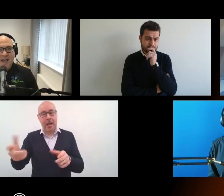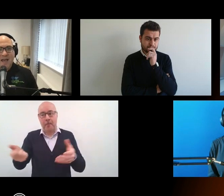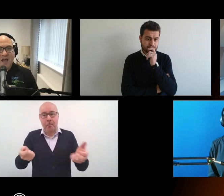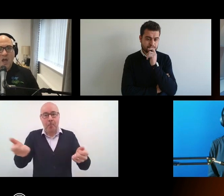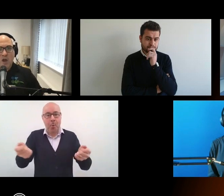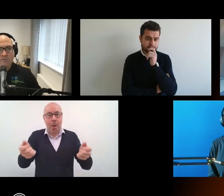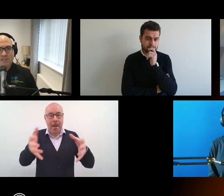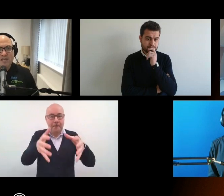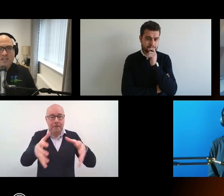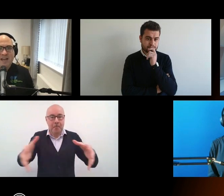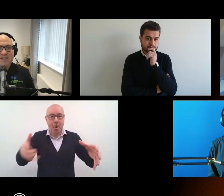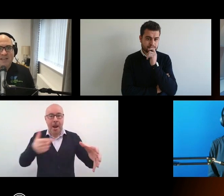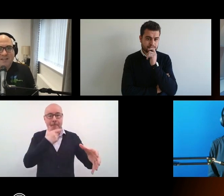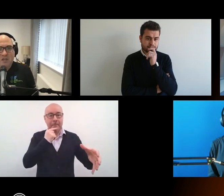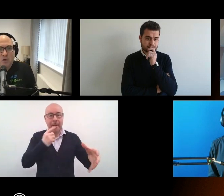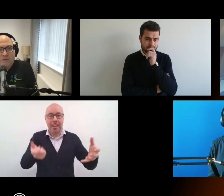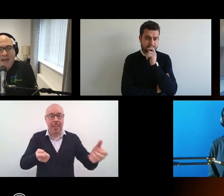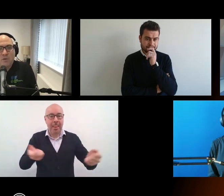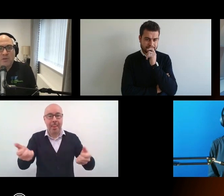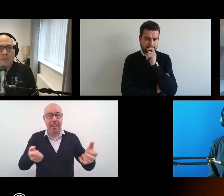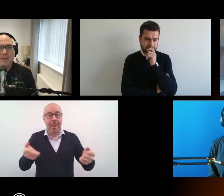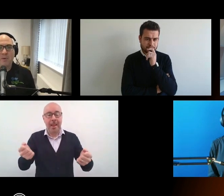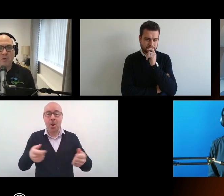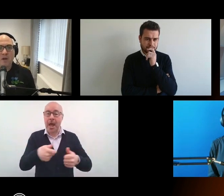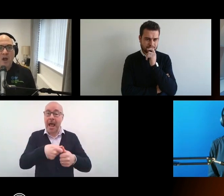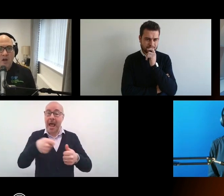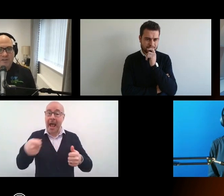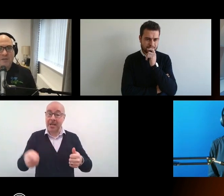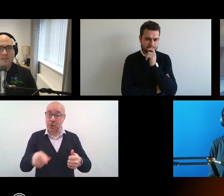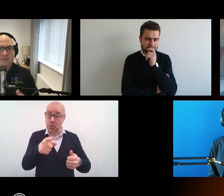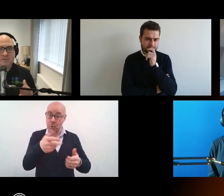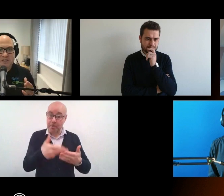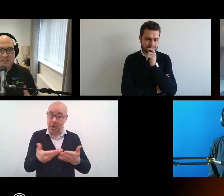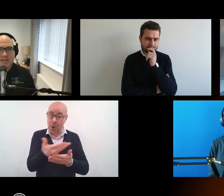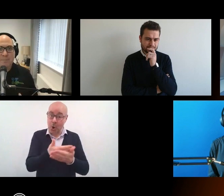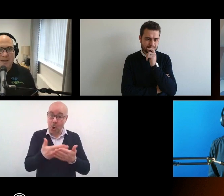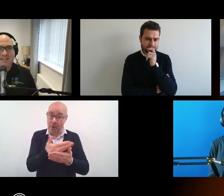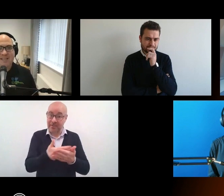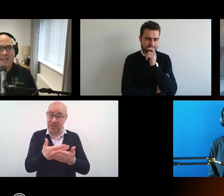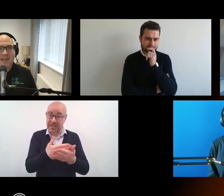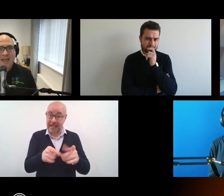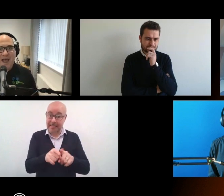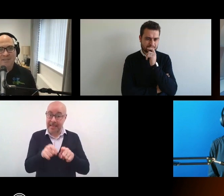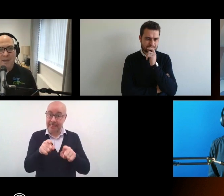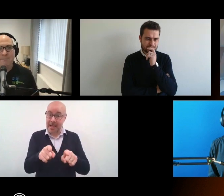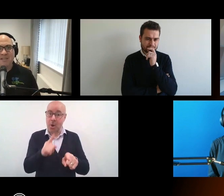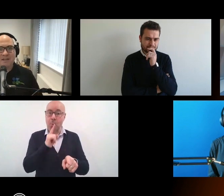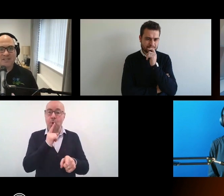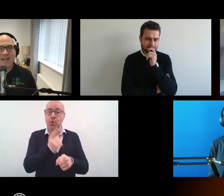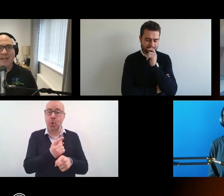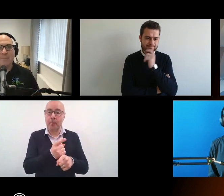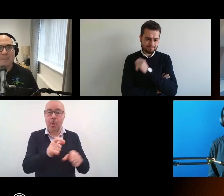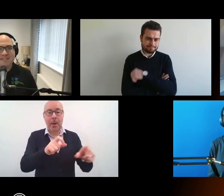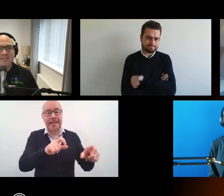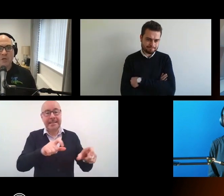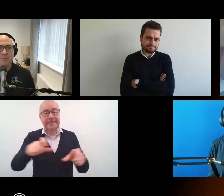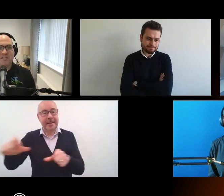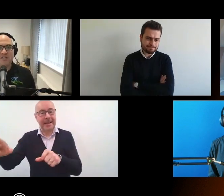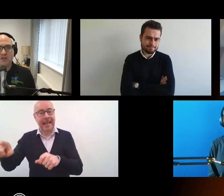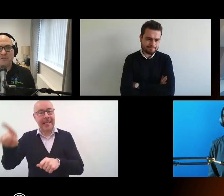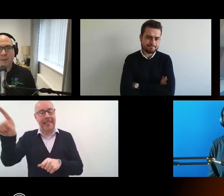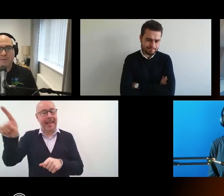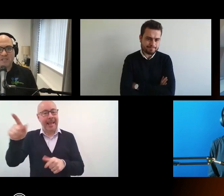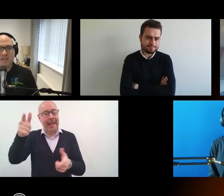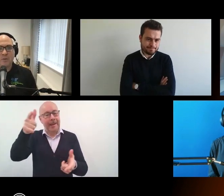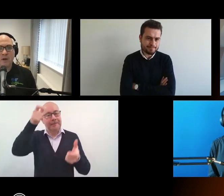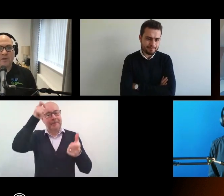Is that a conversation, Ashley, that you have had with people on the subjects of sustainability and their misunderstanding and